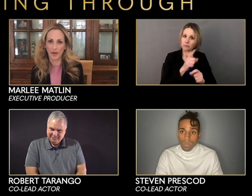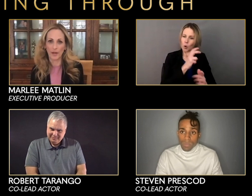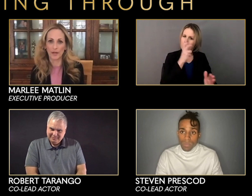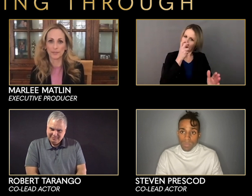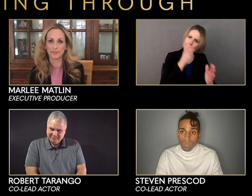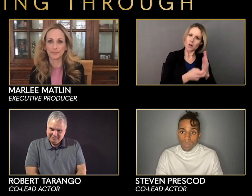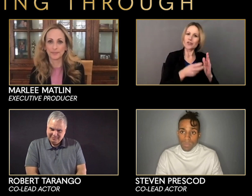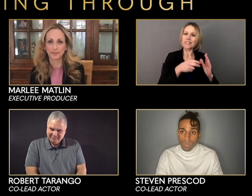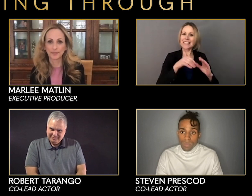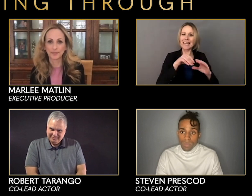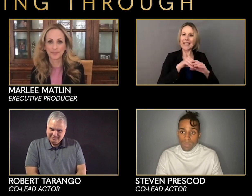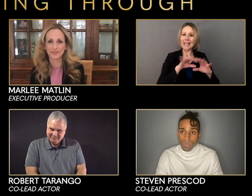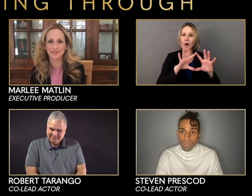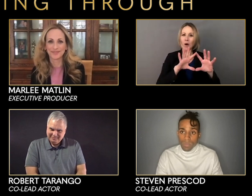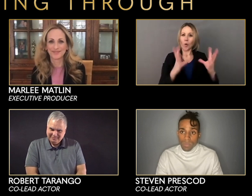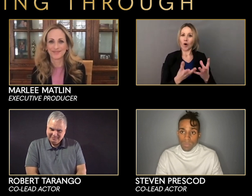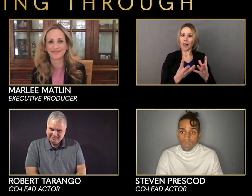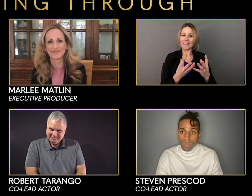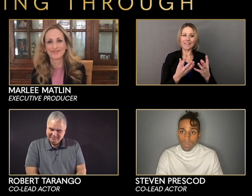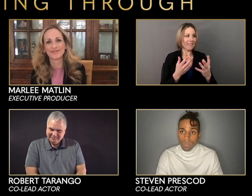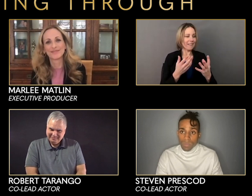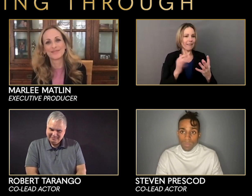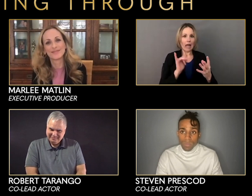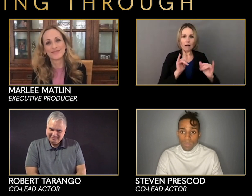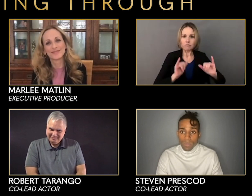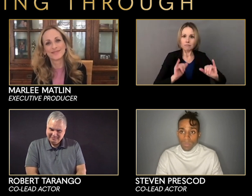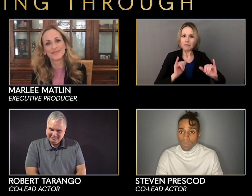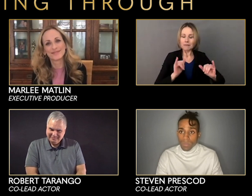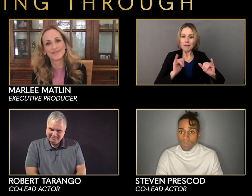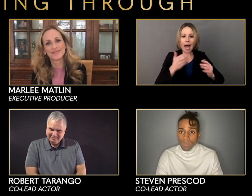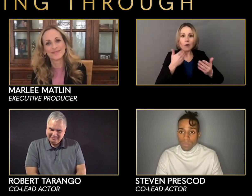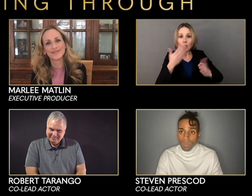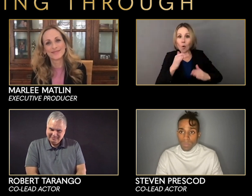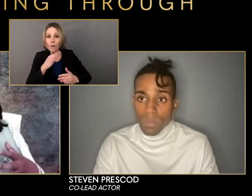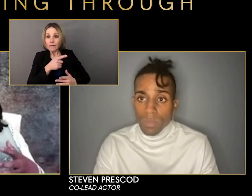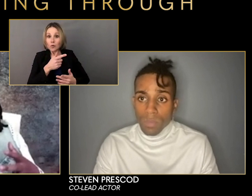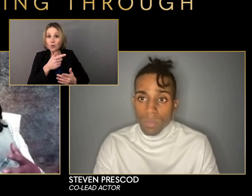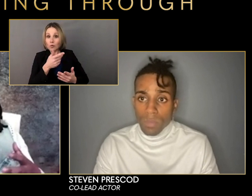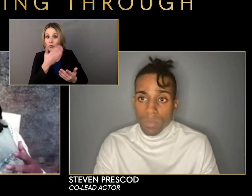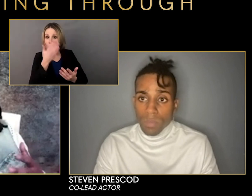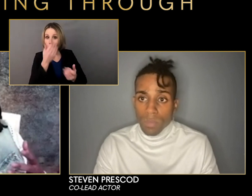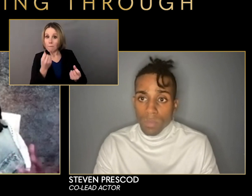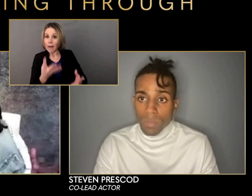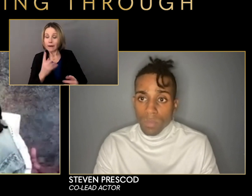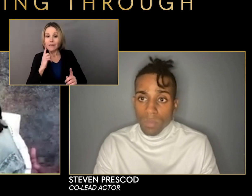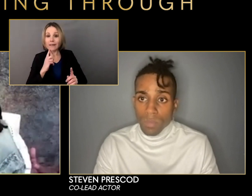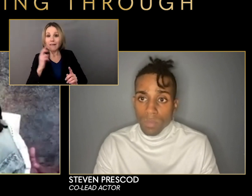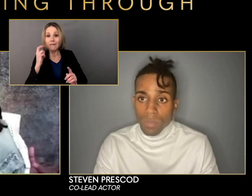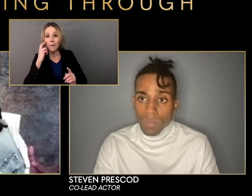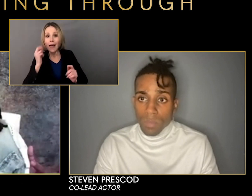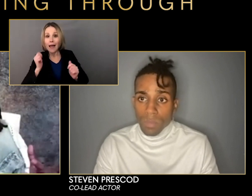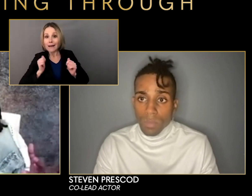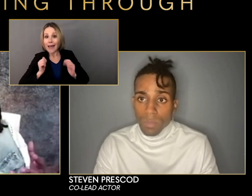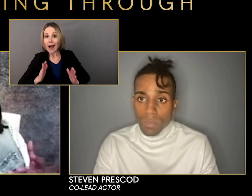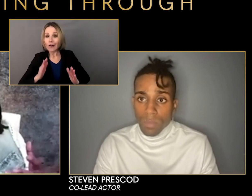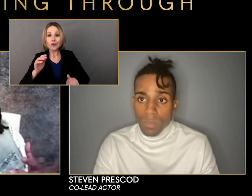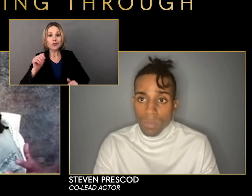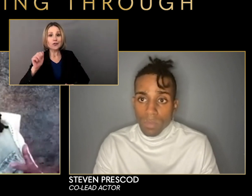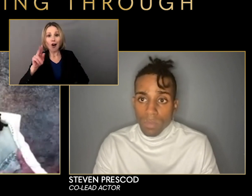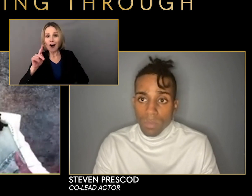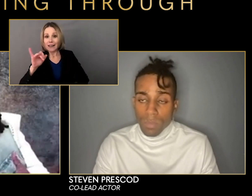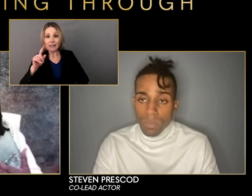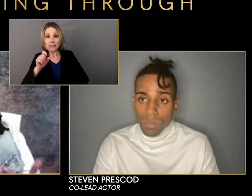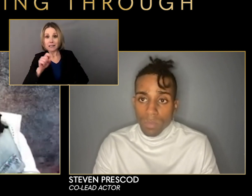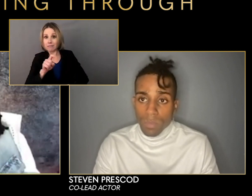know if you know very many deafblind artists or deaf actors. What was it like for you? Did you have